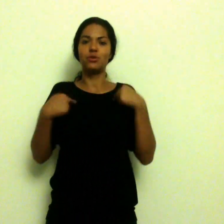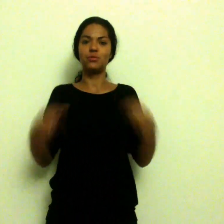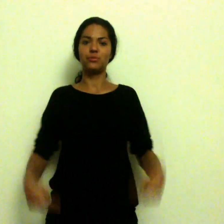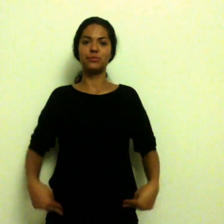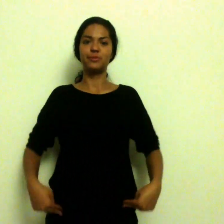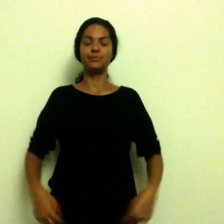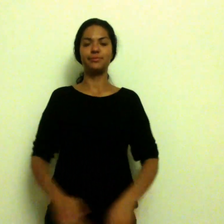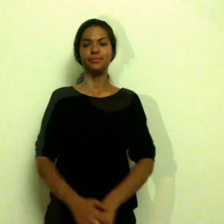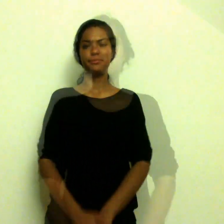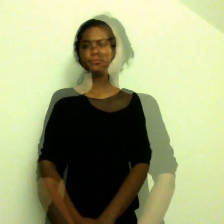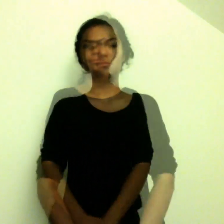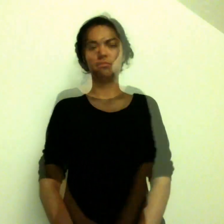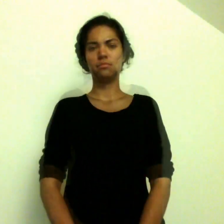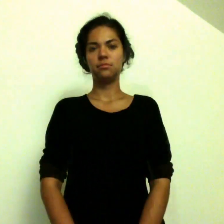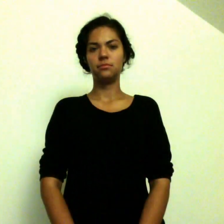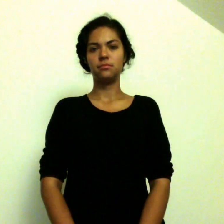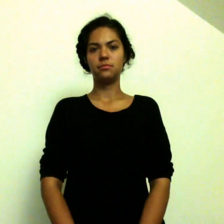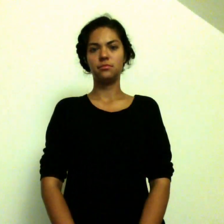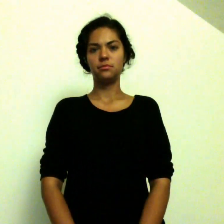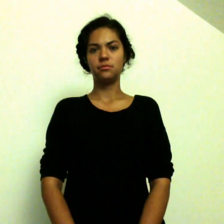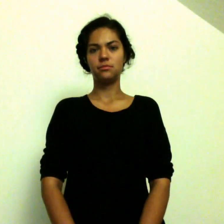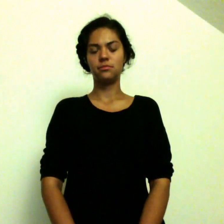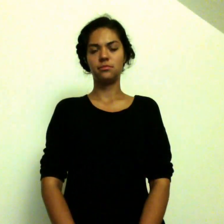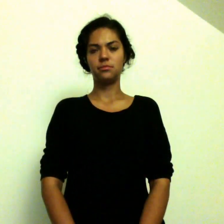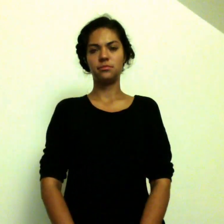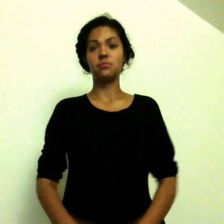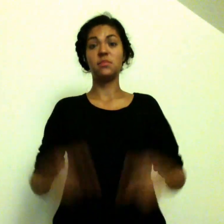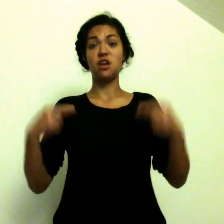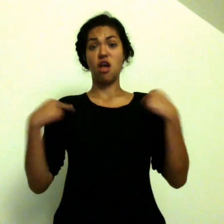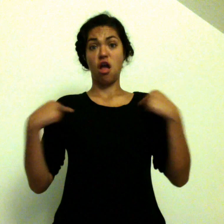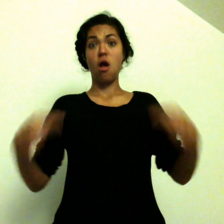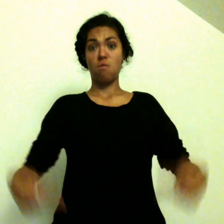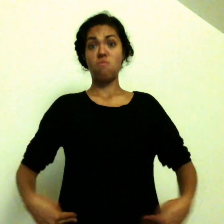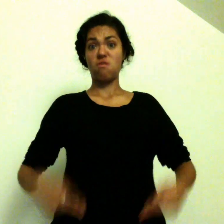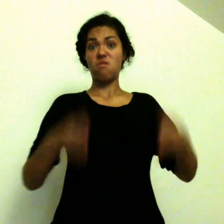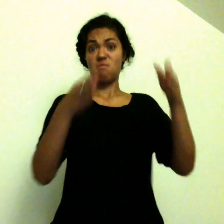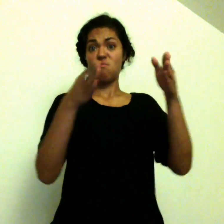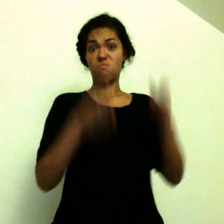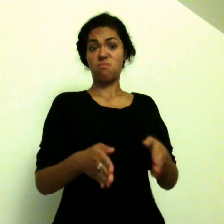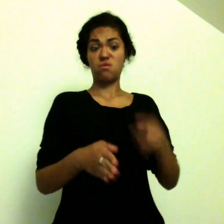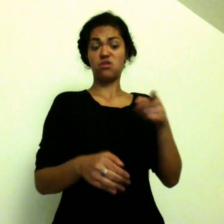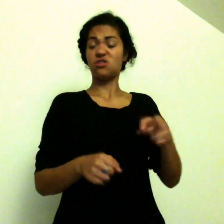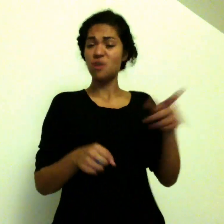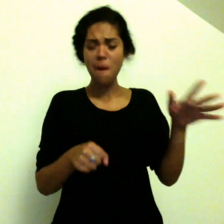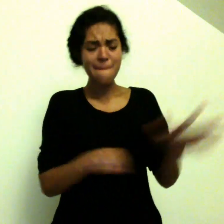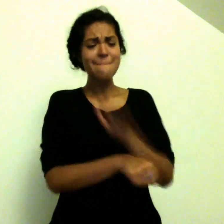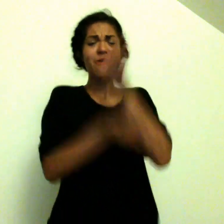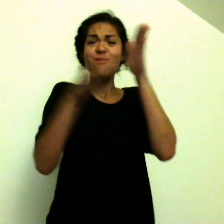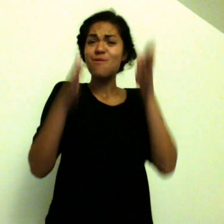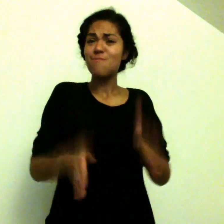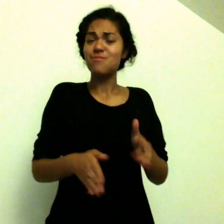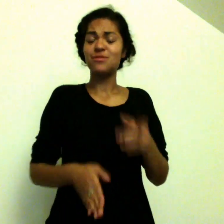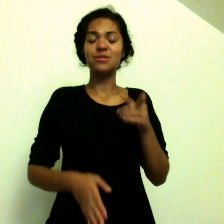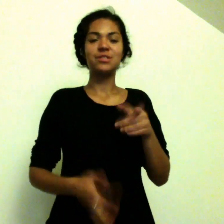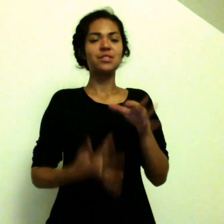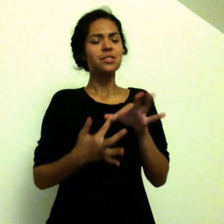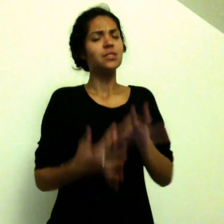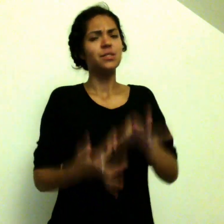a distinctive entity created in the image of God, a unique entity. That's why